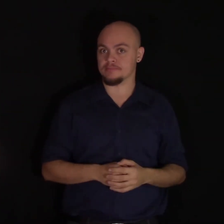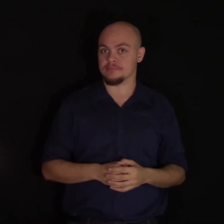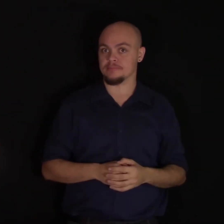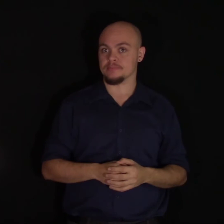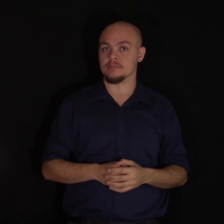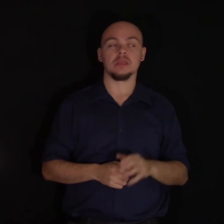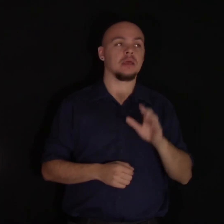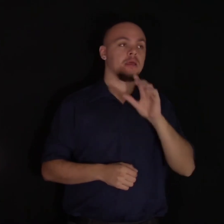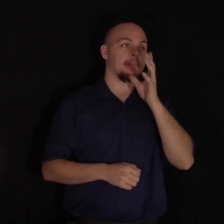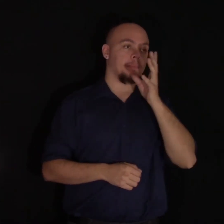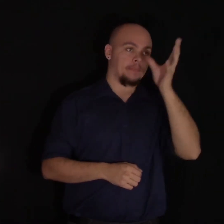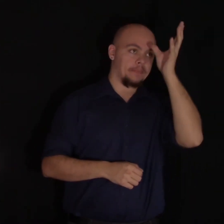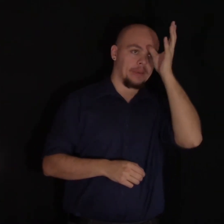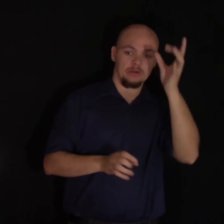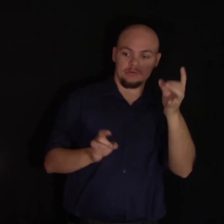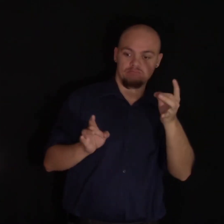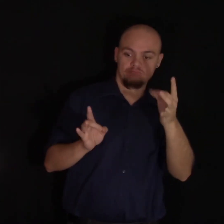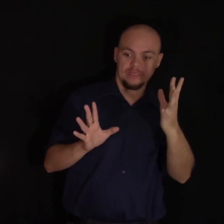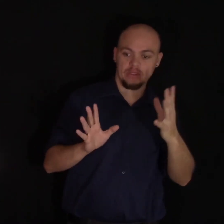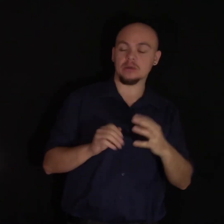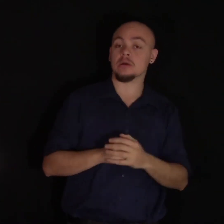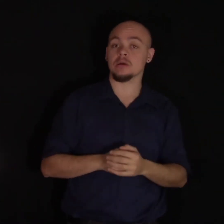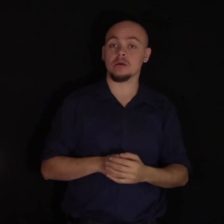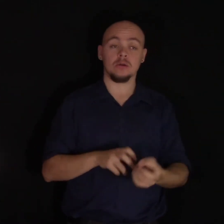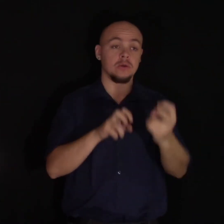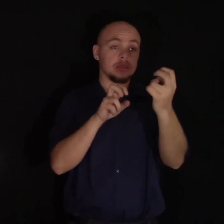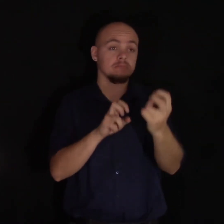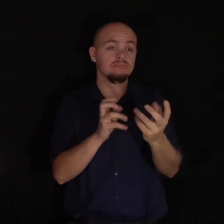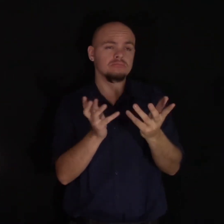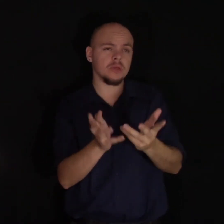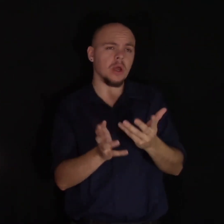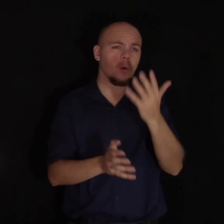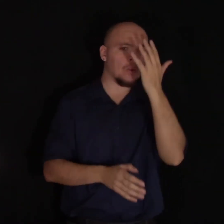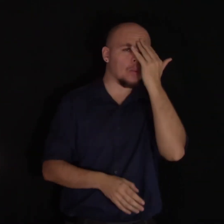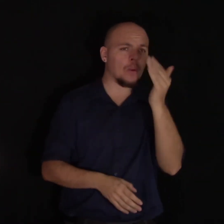royal family. We sat down with Prince Manvendra and talked to him about why